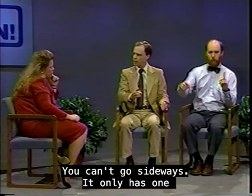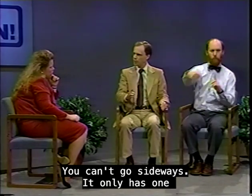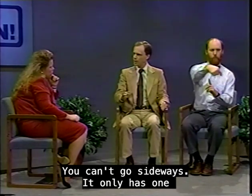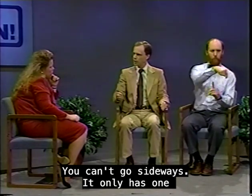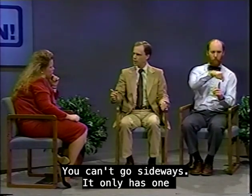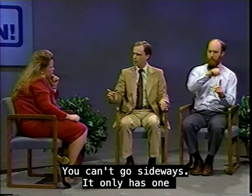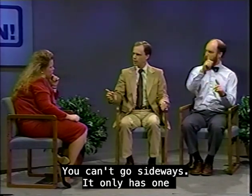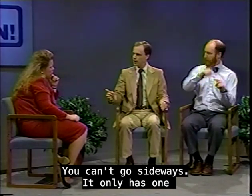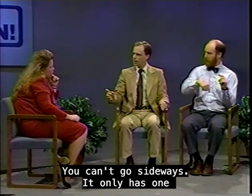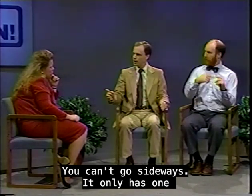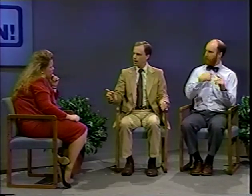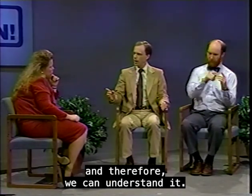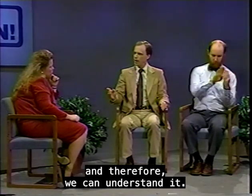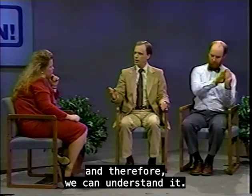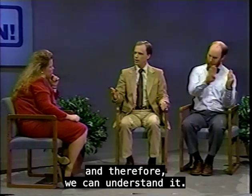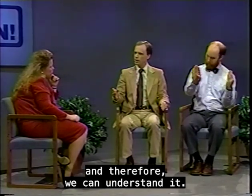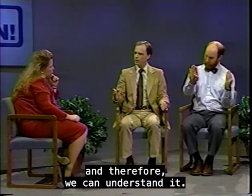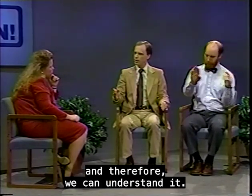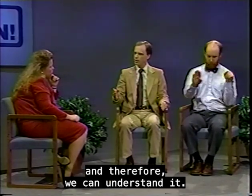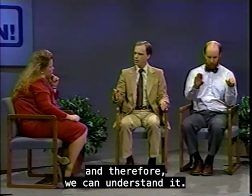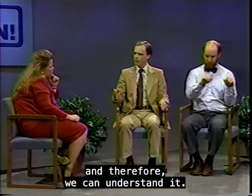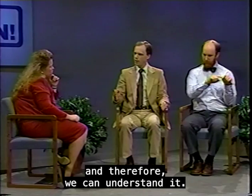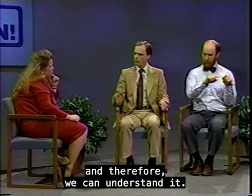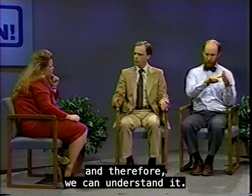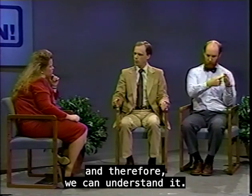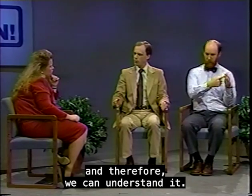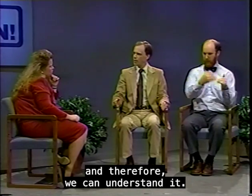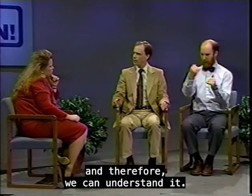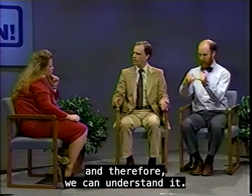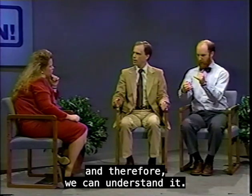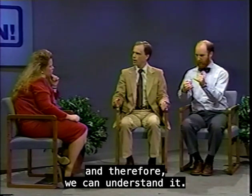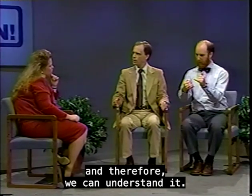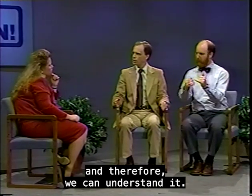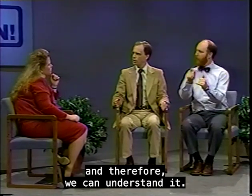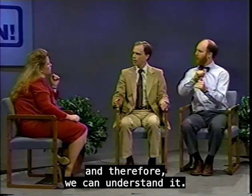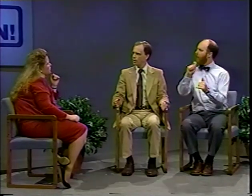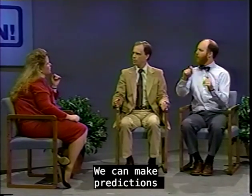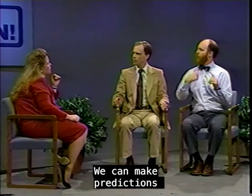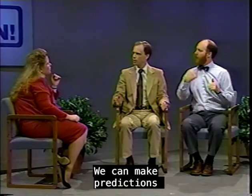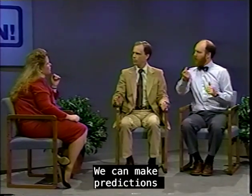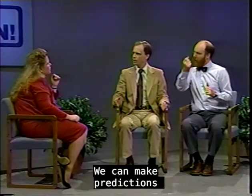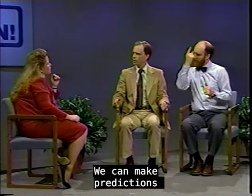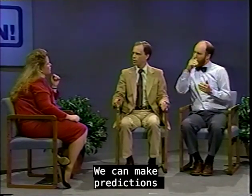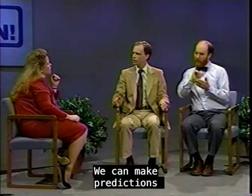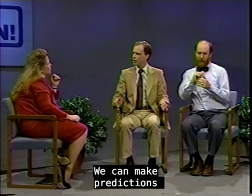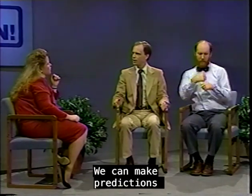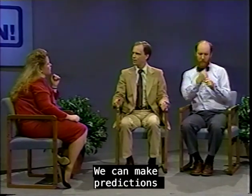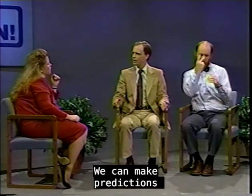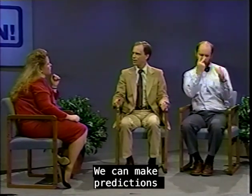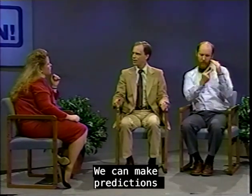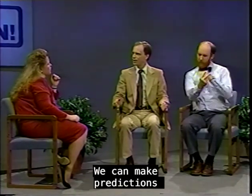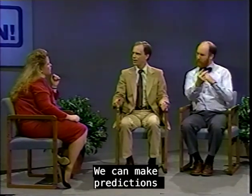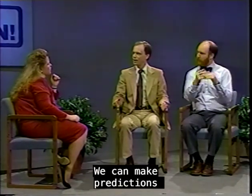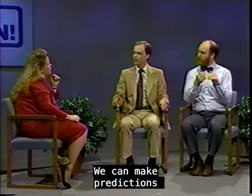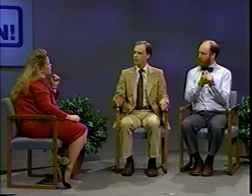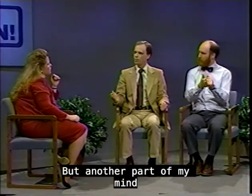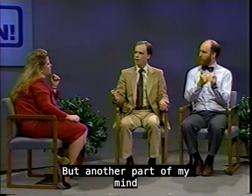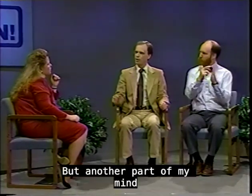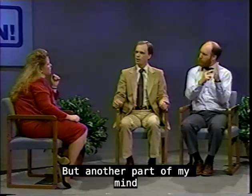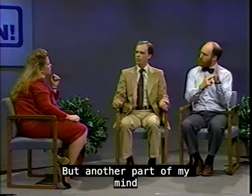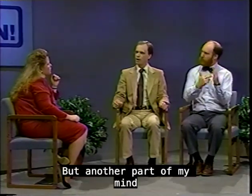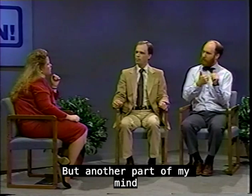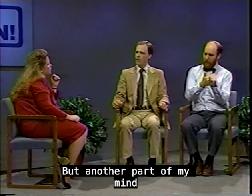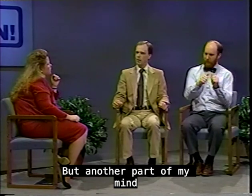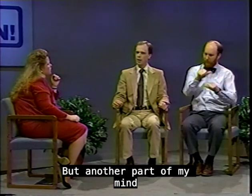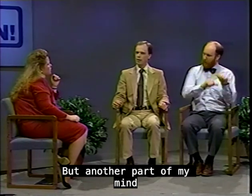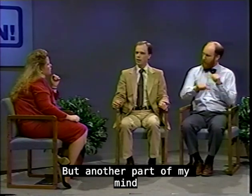has one direction. And therefore, we can understand it, we can make predictions scientifically. But